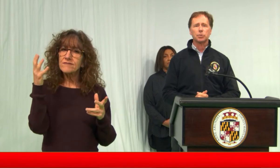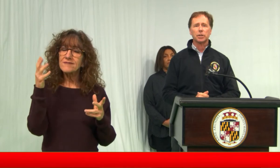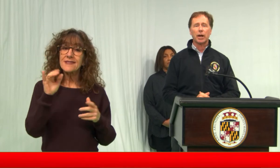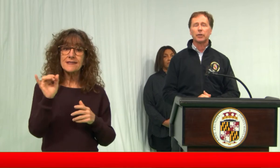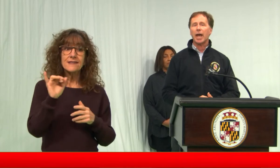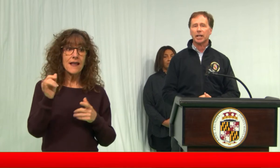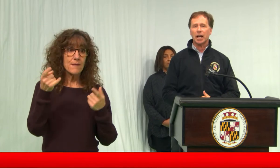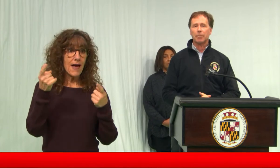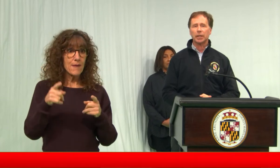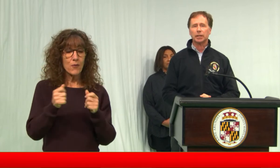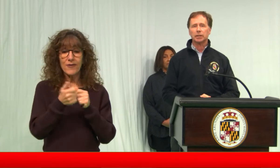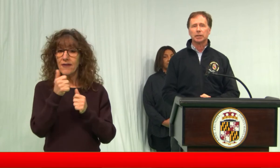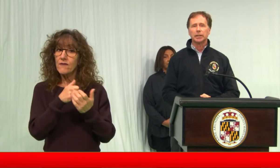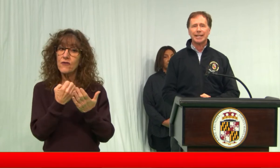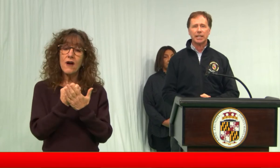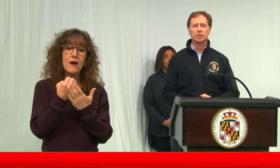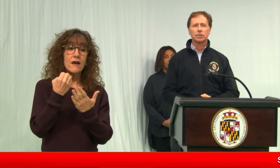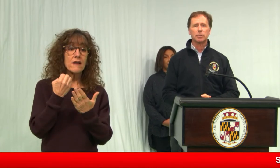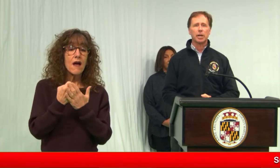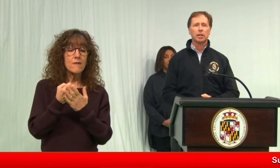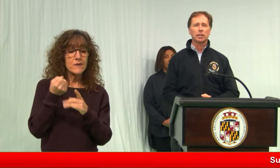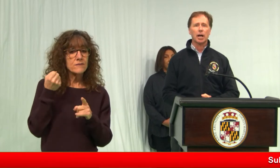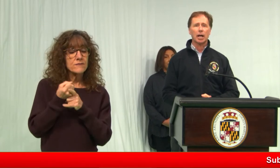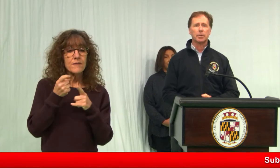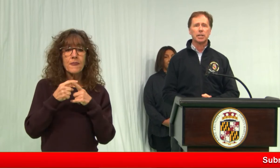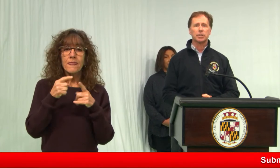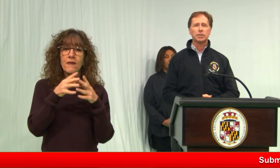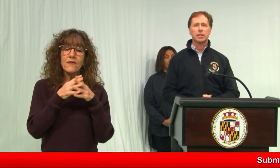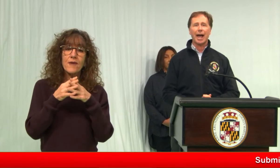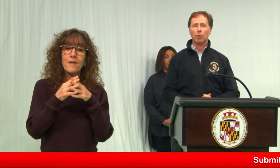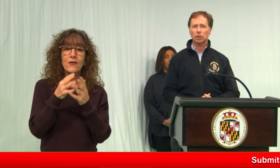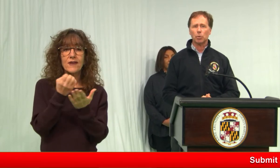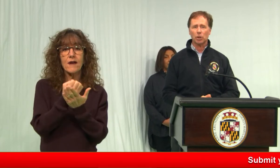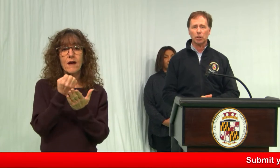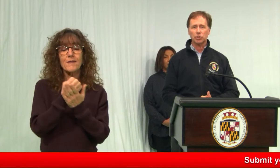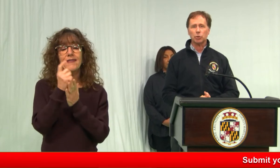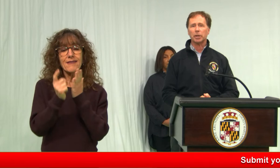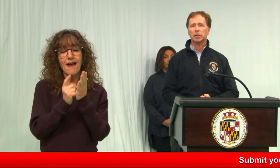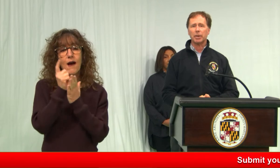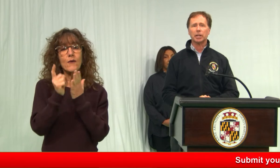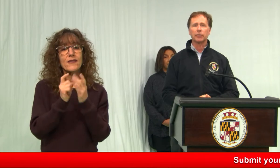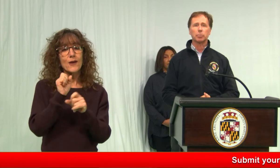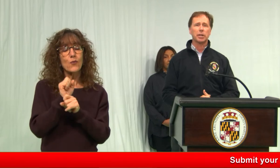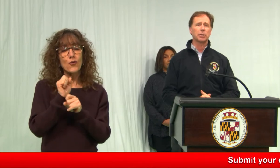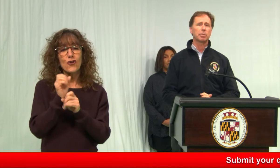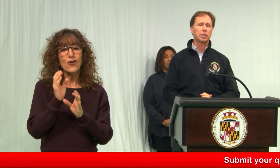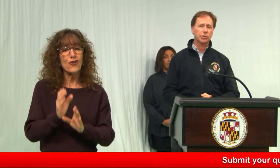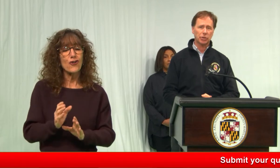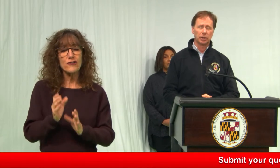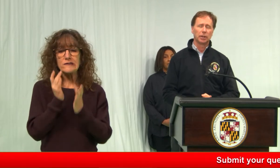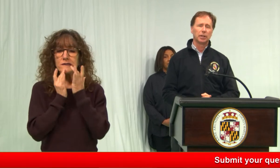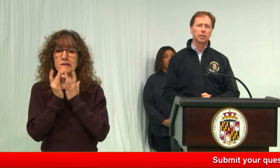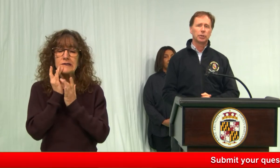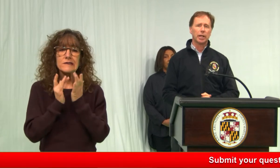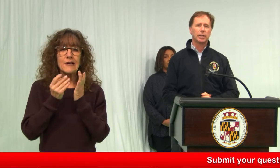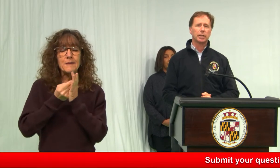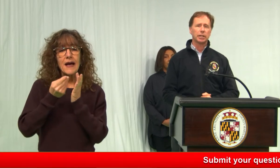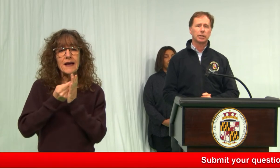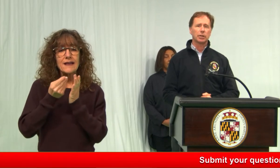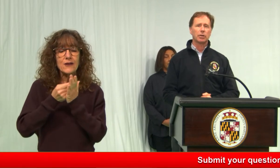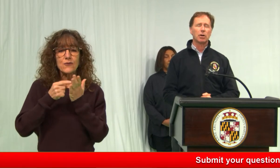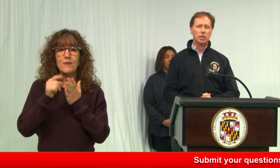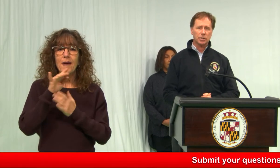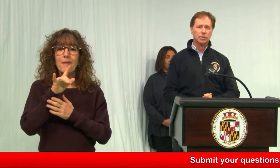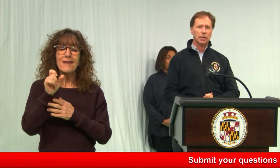the case with every economic hit to the American economy, it's the hourly workers who barely make enough to pay their bills who get